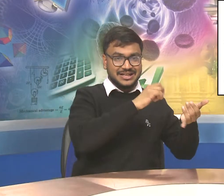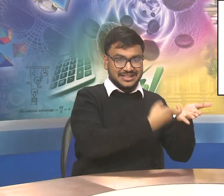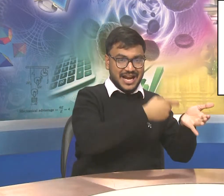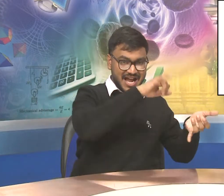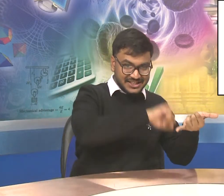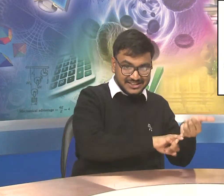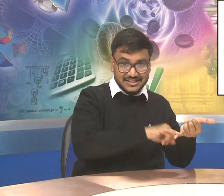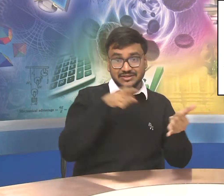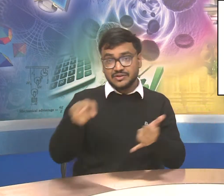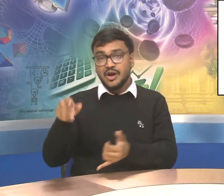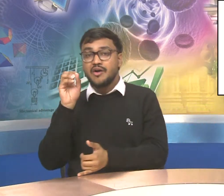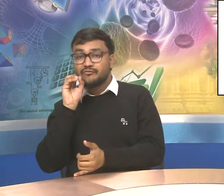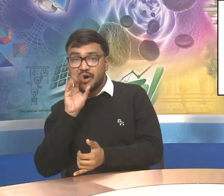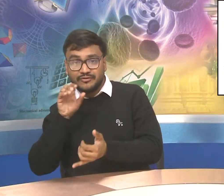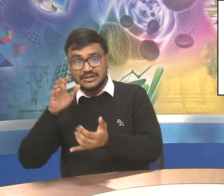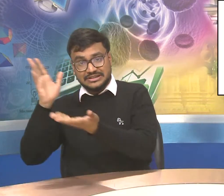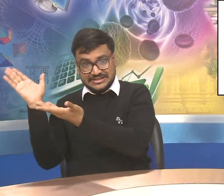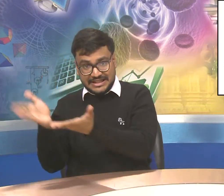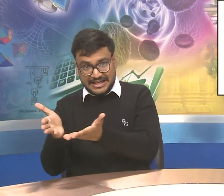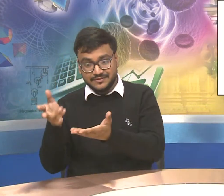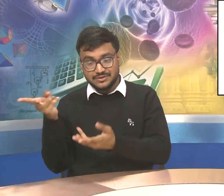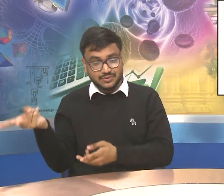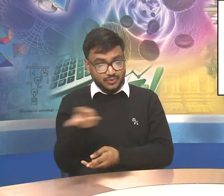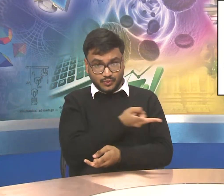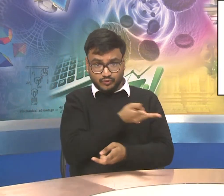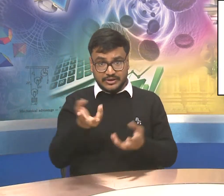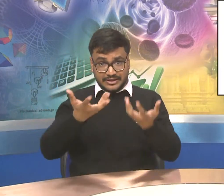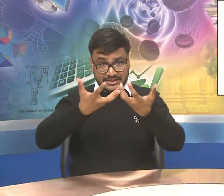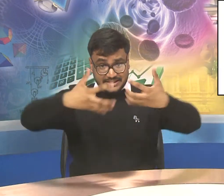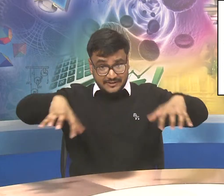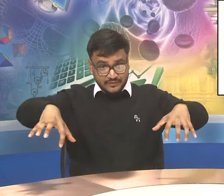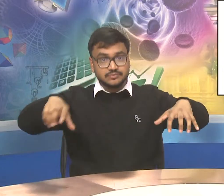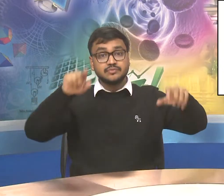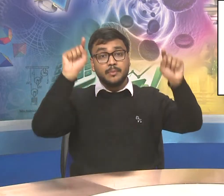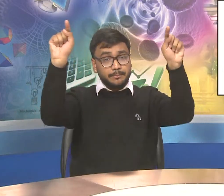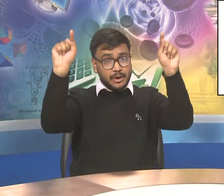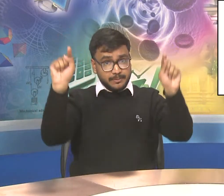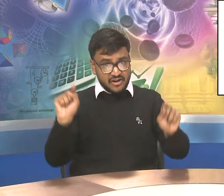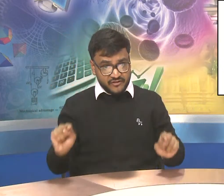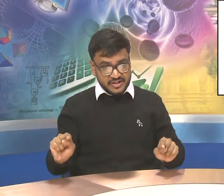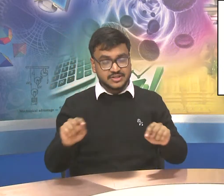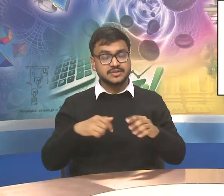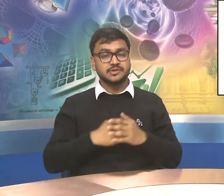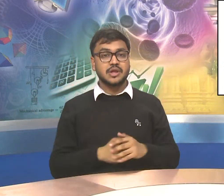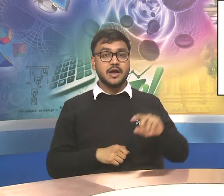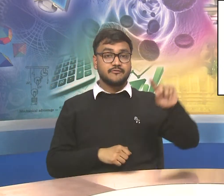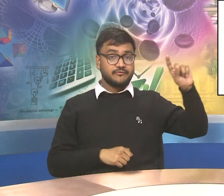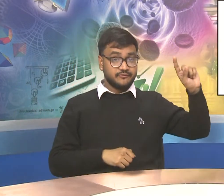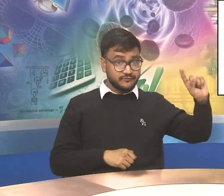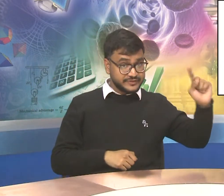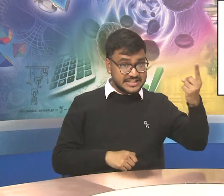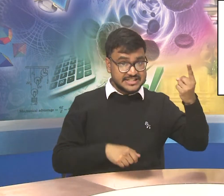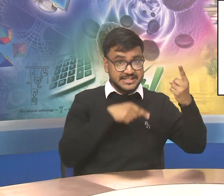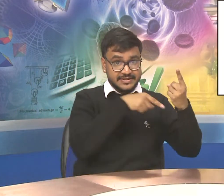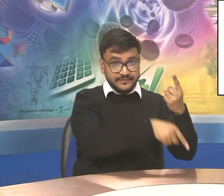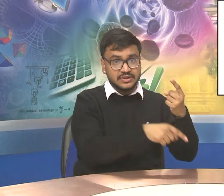It is defined in two various topics. First is reference and second